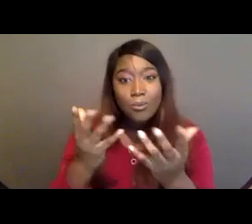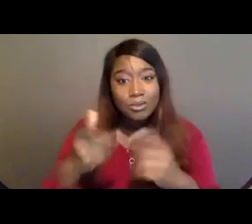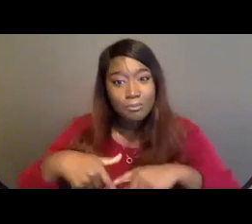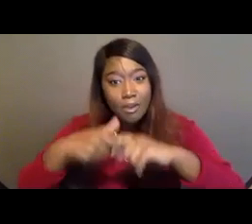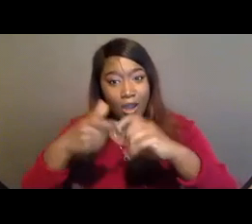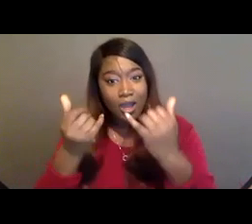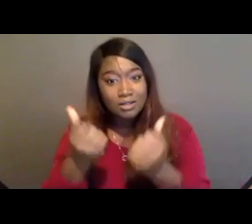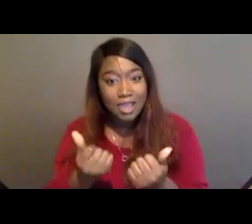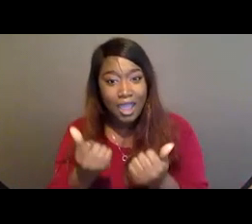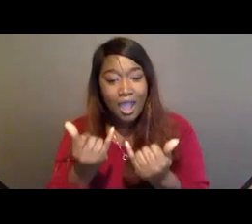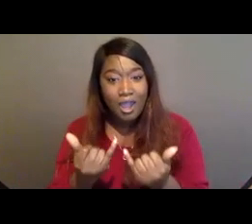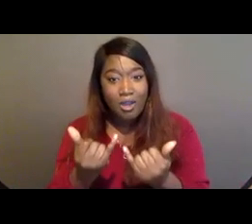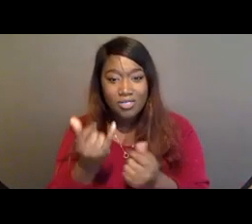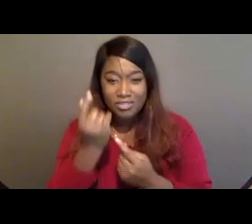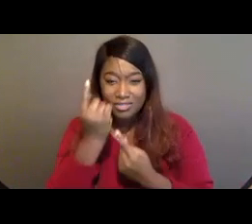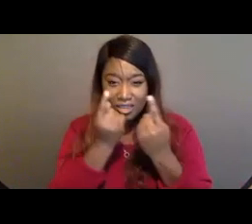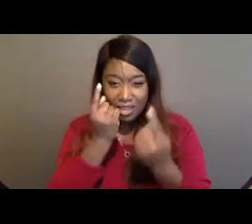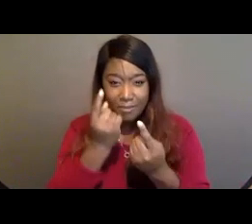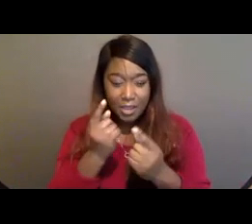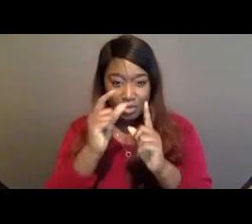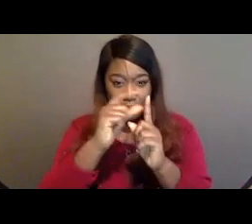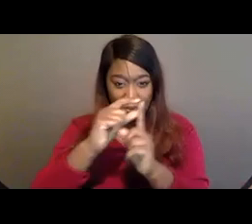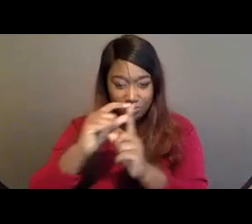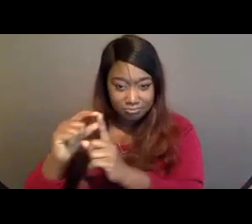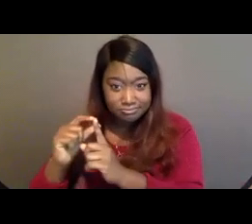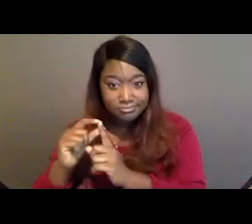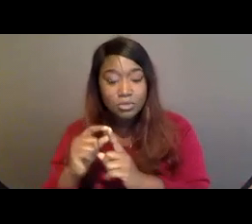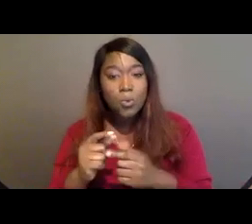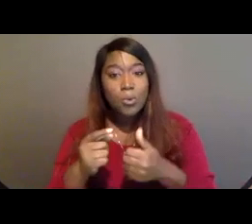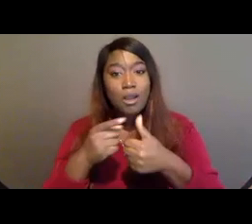them. One was flower,